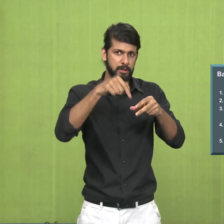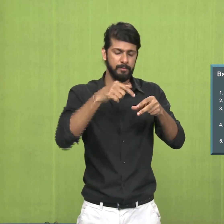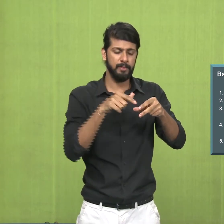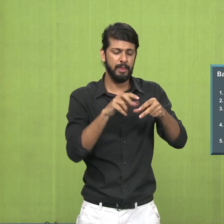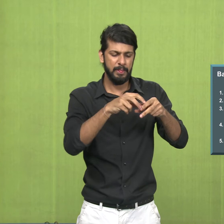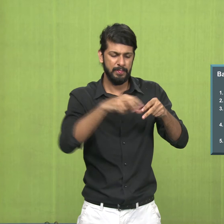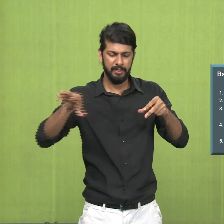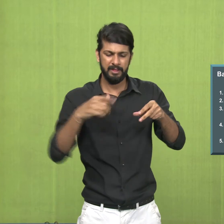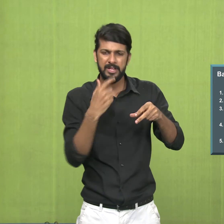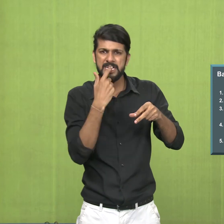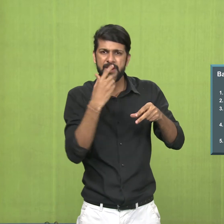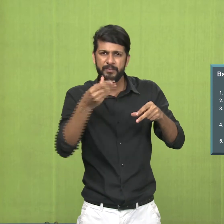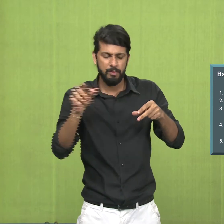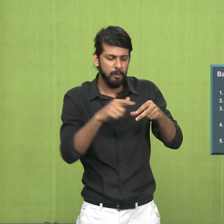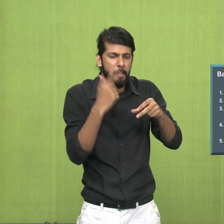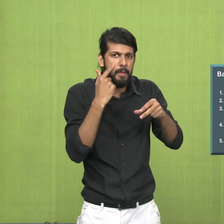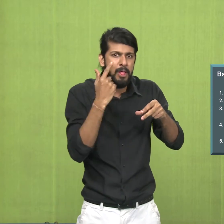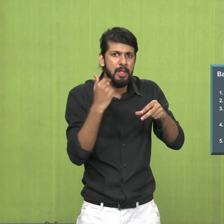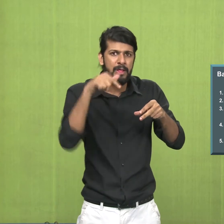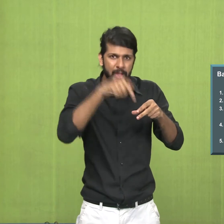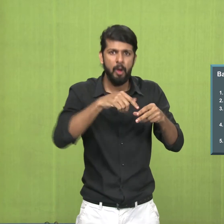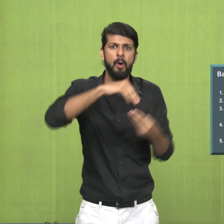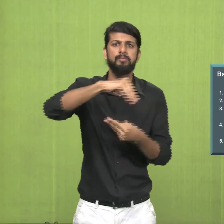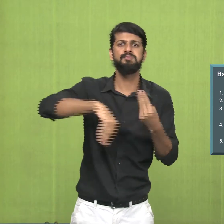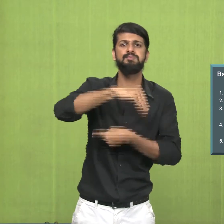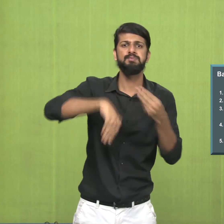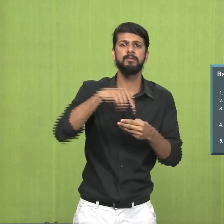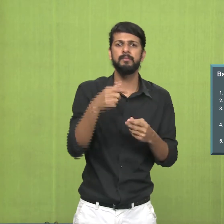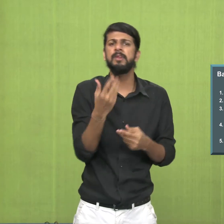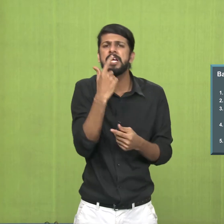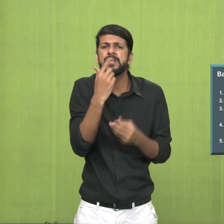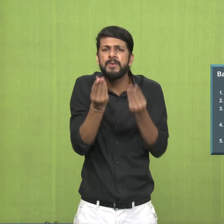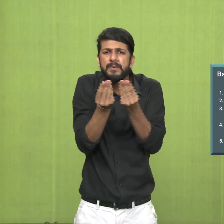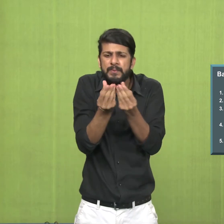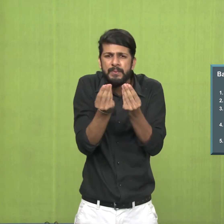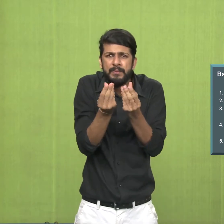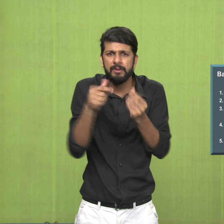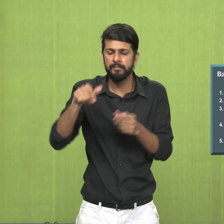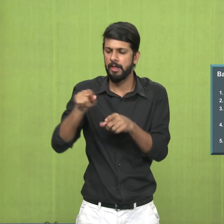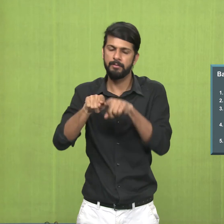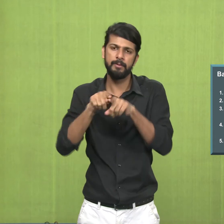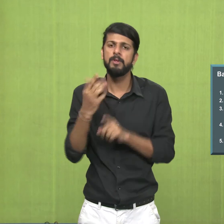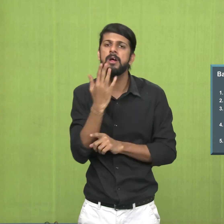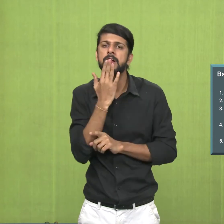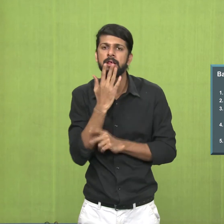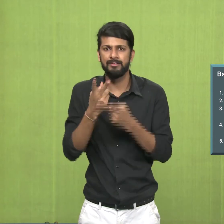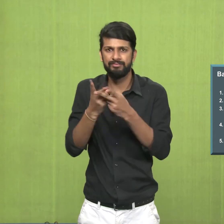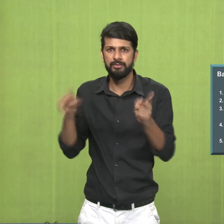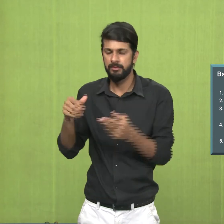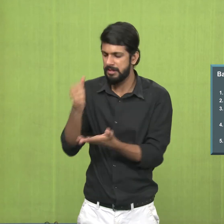The paint is created by mixing dry powdered pigments into binding agents.